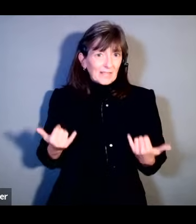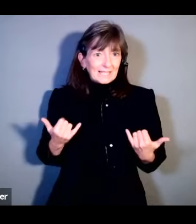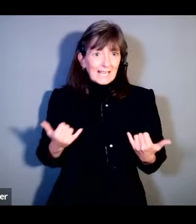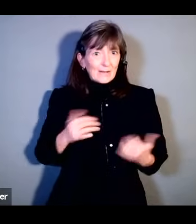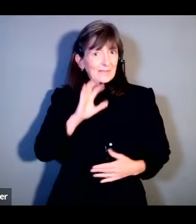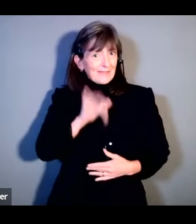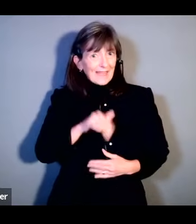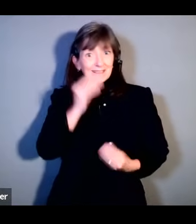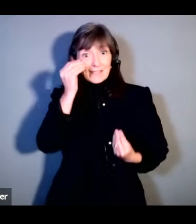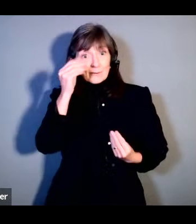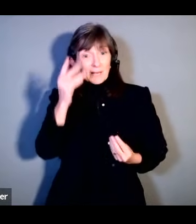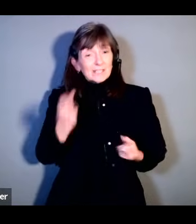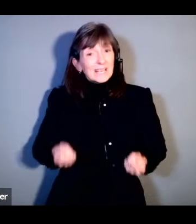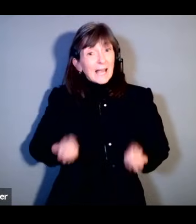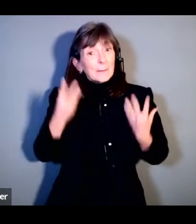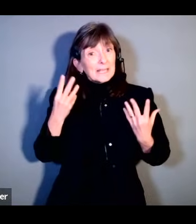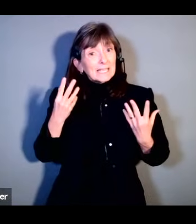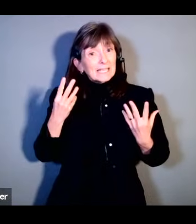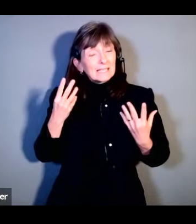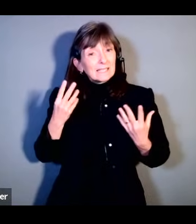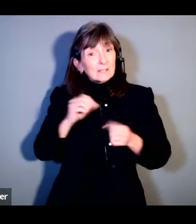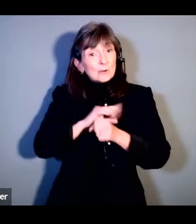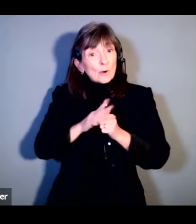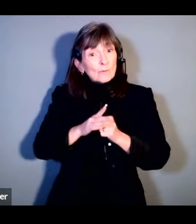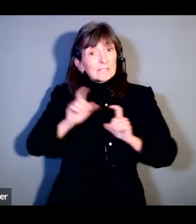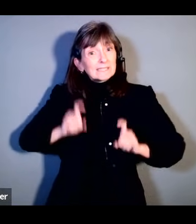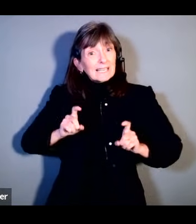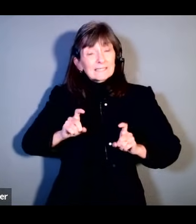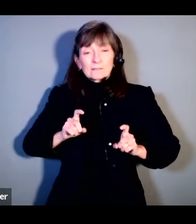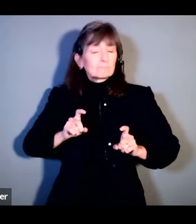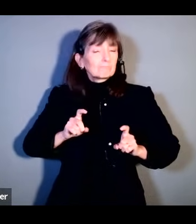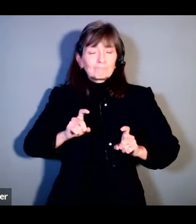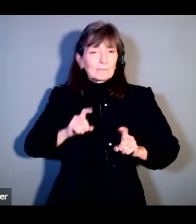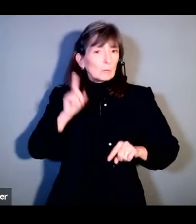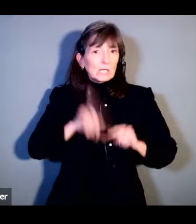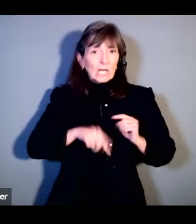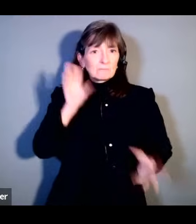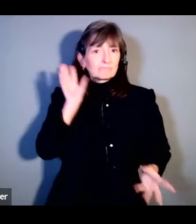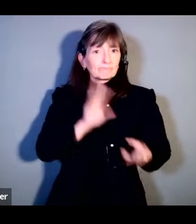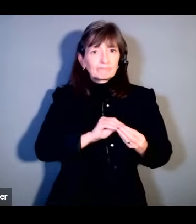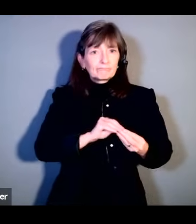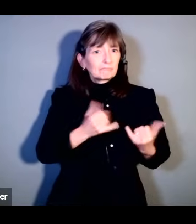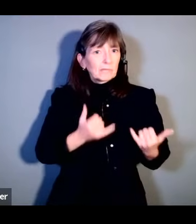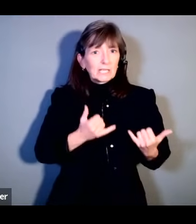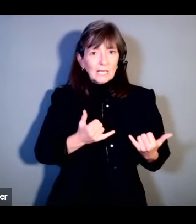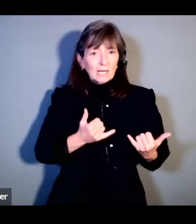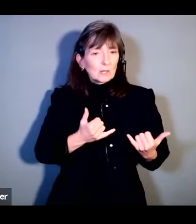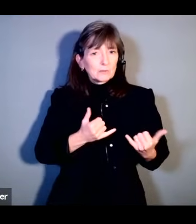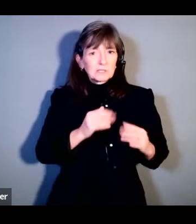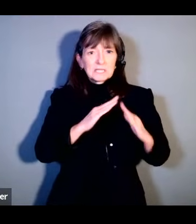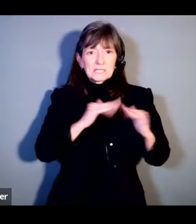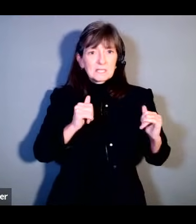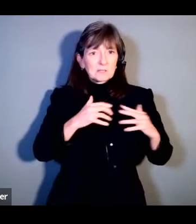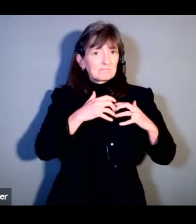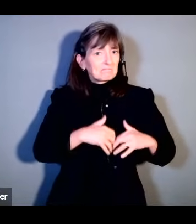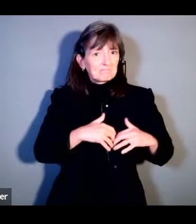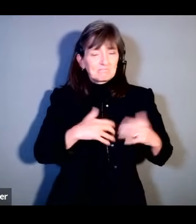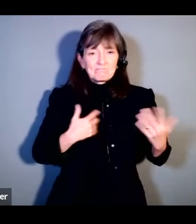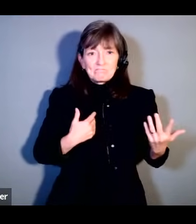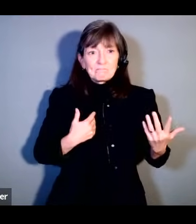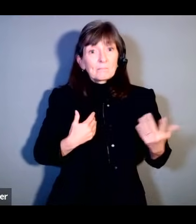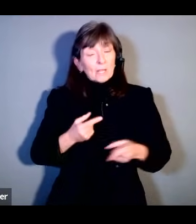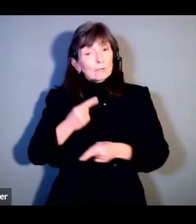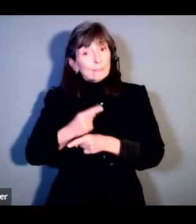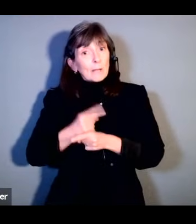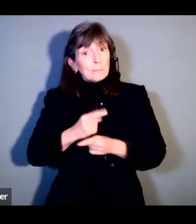something that is an aggregate number that we're not able to get right now out of the system. But yeah, you're right. I mean, there is a decrease just